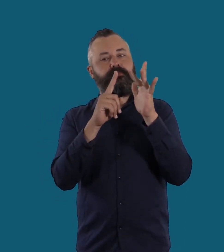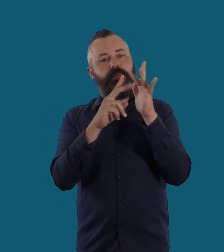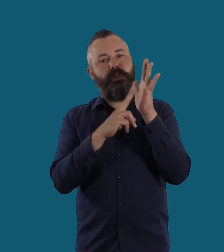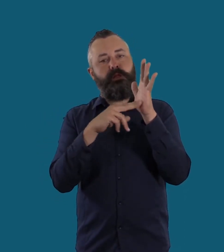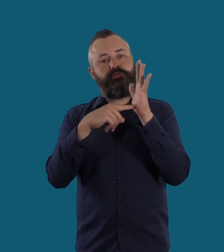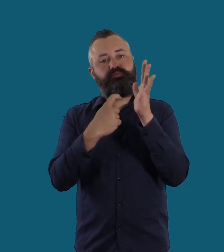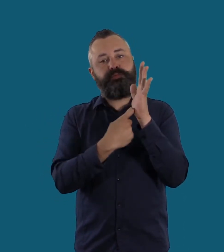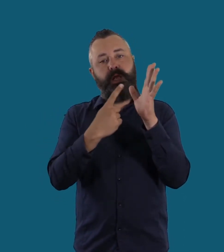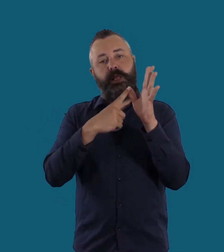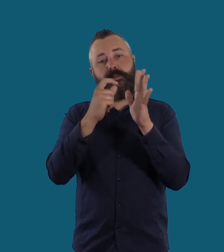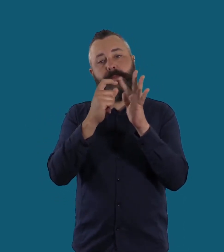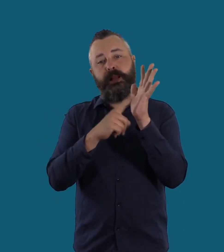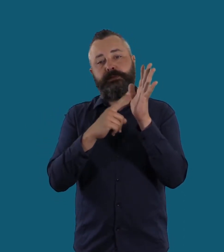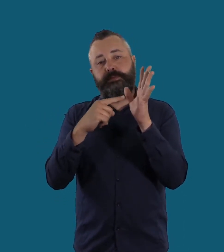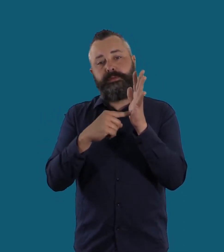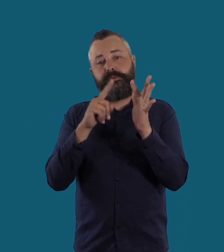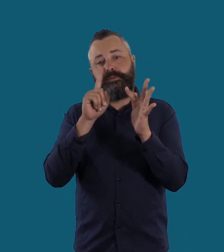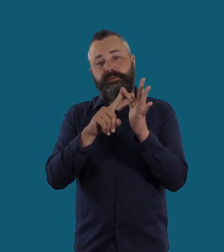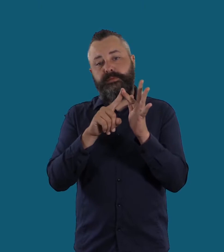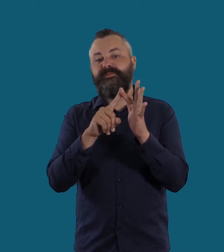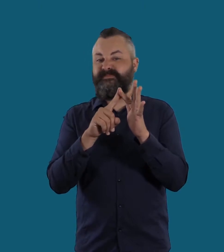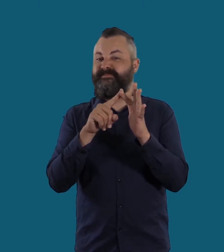and intraplate earthquakes occur away from the plate margins.